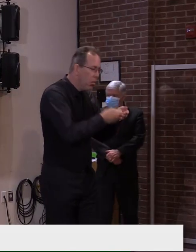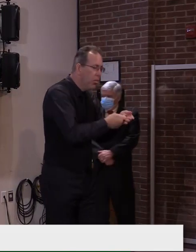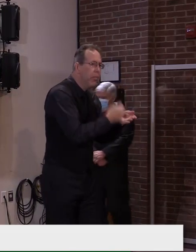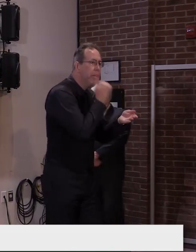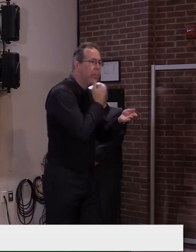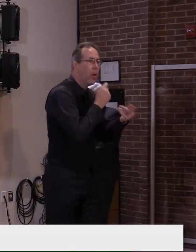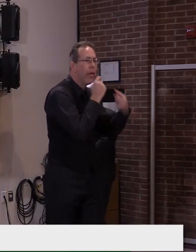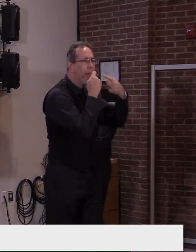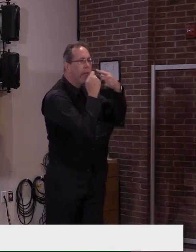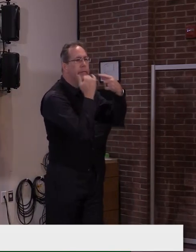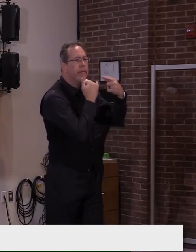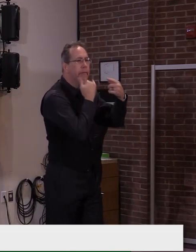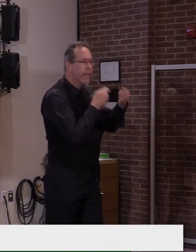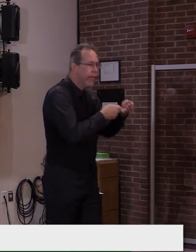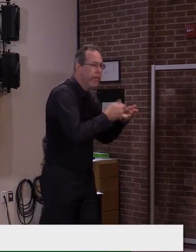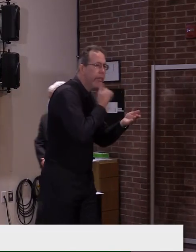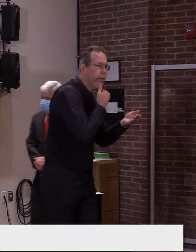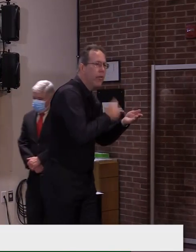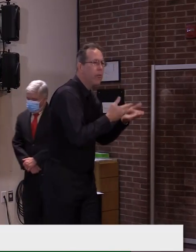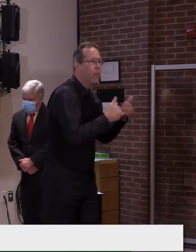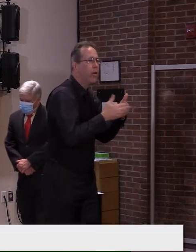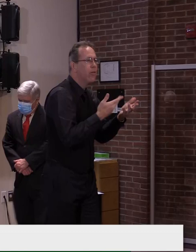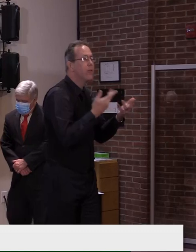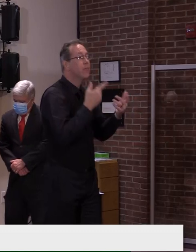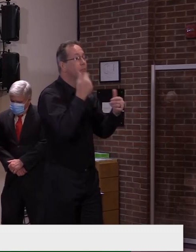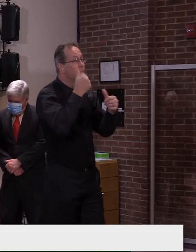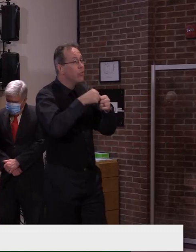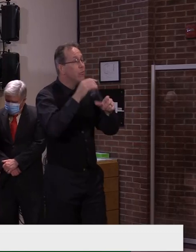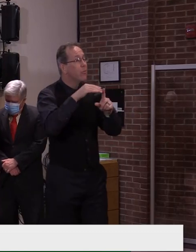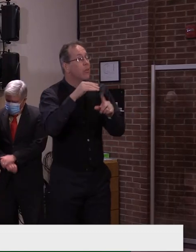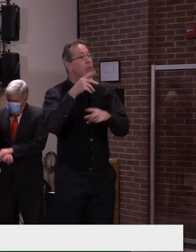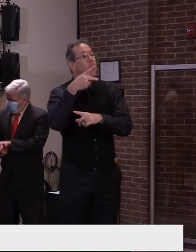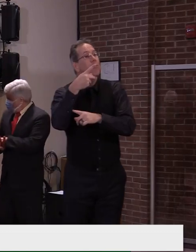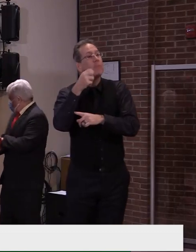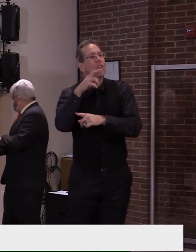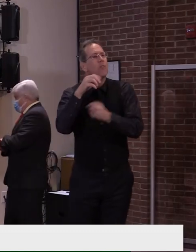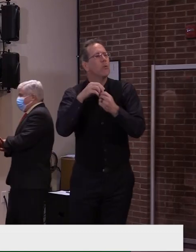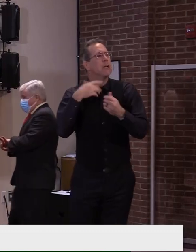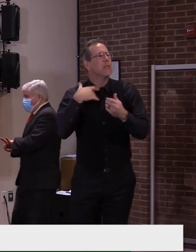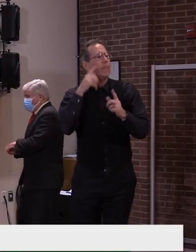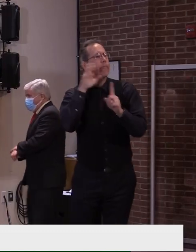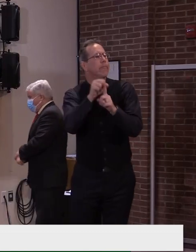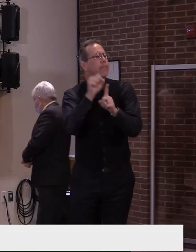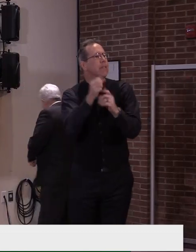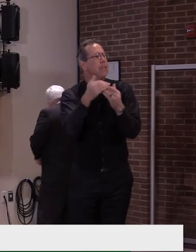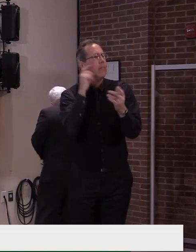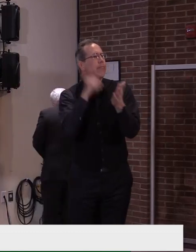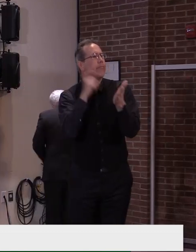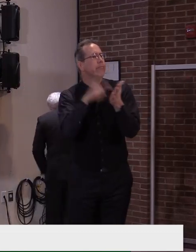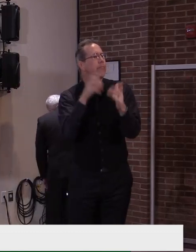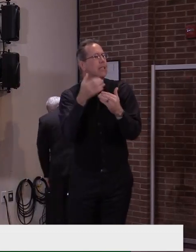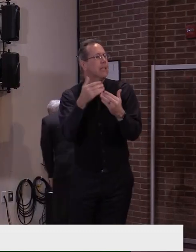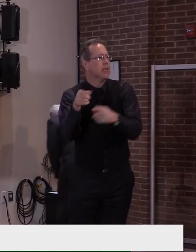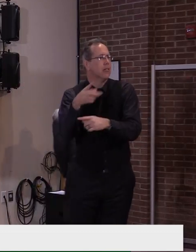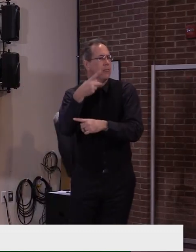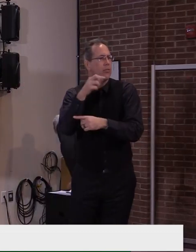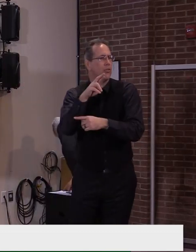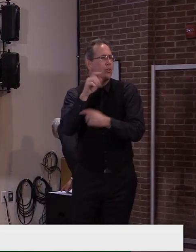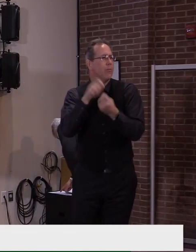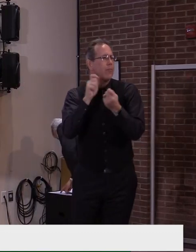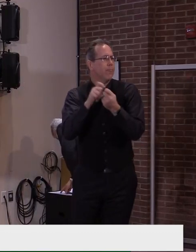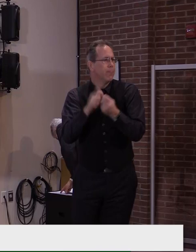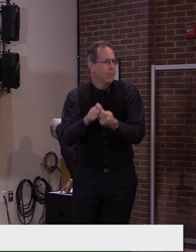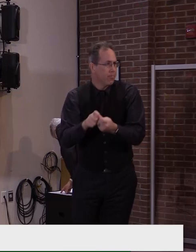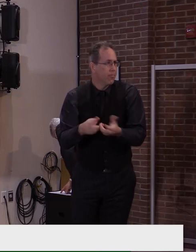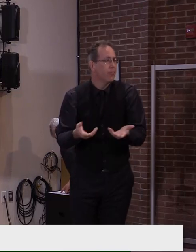as the PCR. So that's the only time good. I would do that. That's really helpful. Thank you. And I've